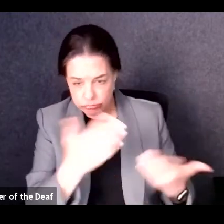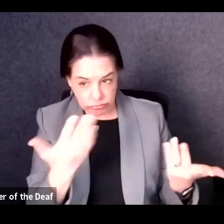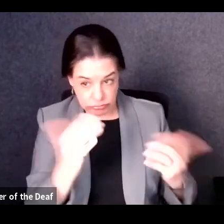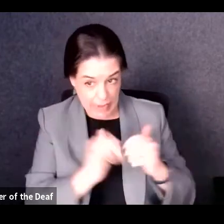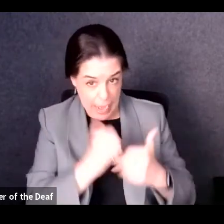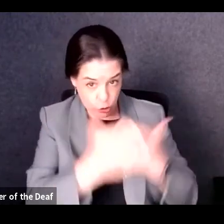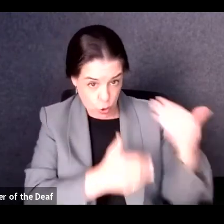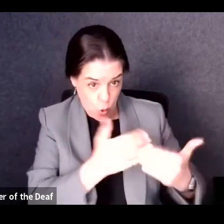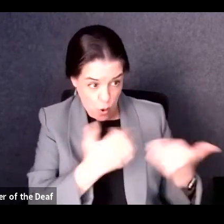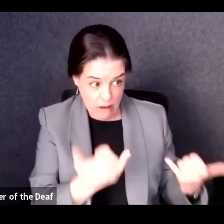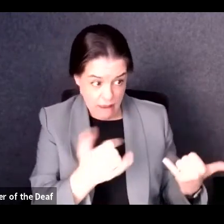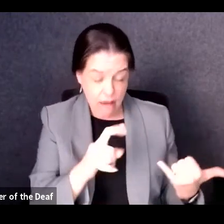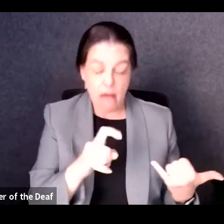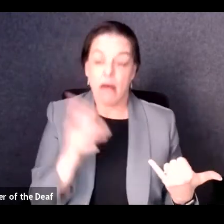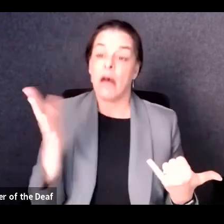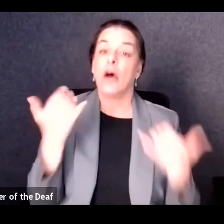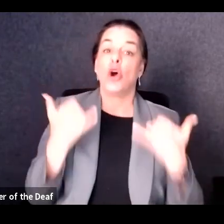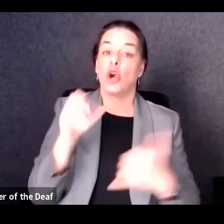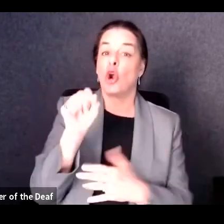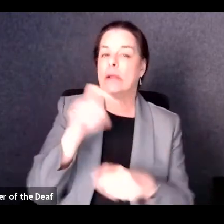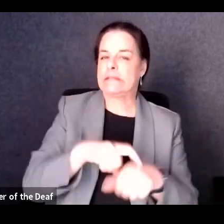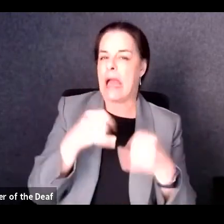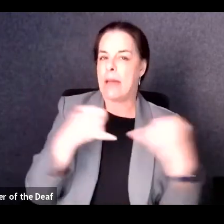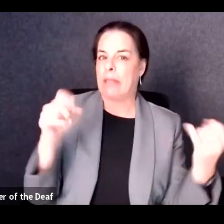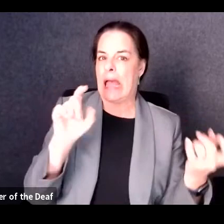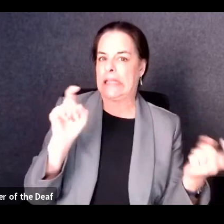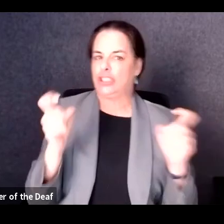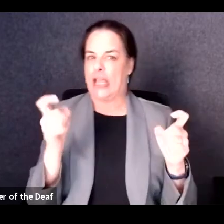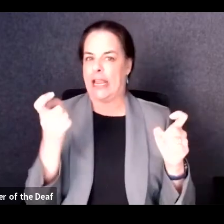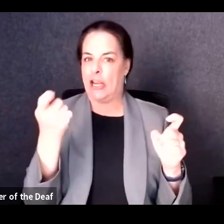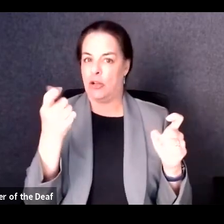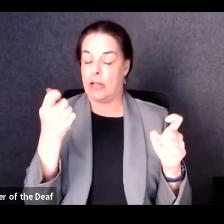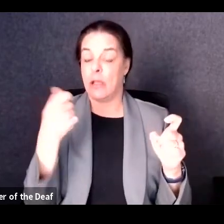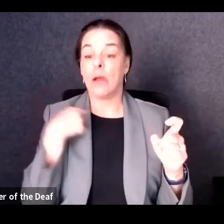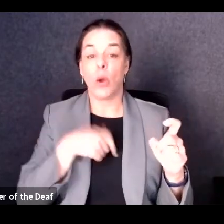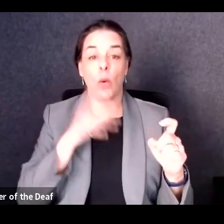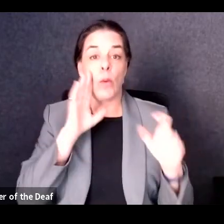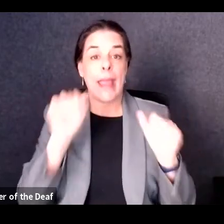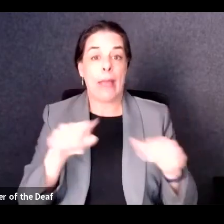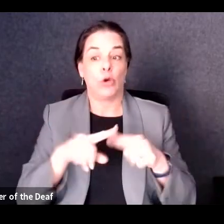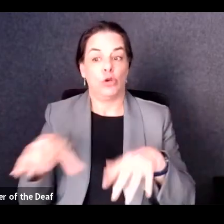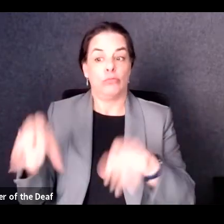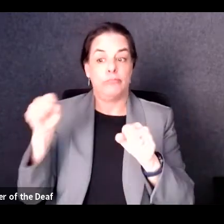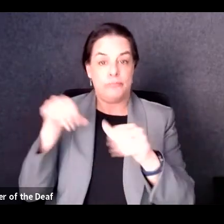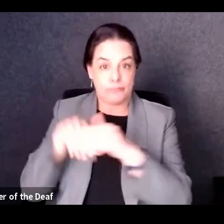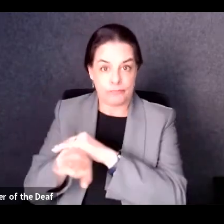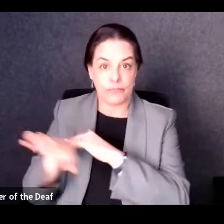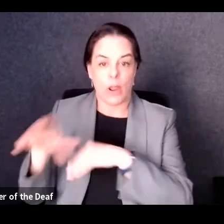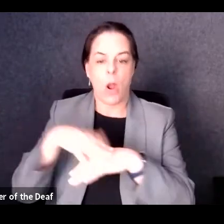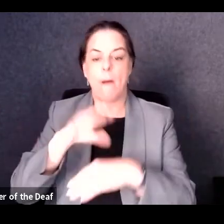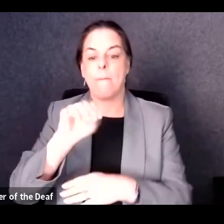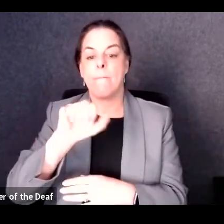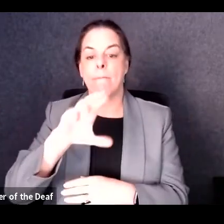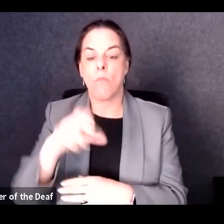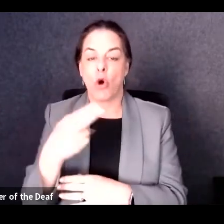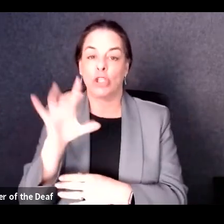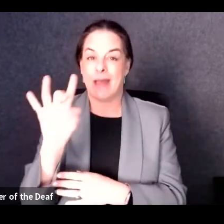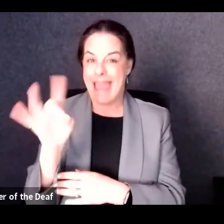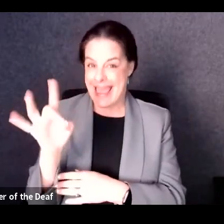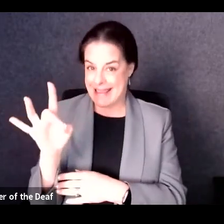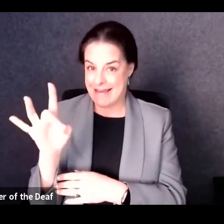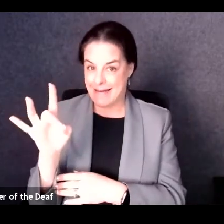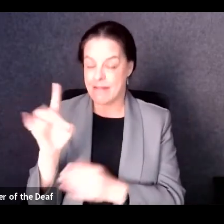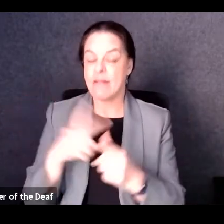current timeline has shifted just a little bit. We will be able to take occupancy of the building on March 8th, and then